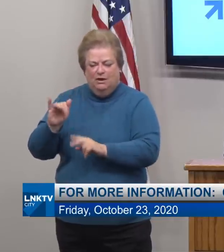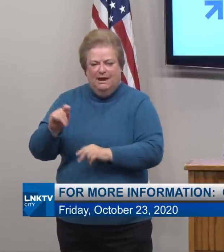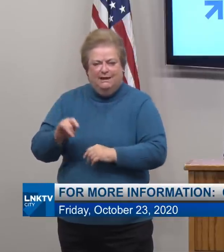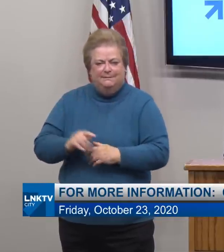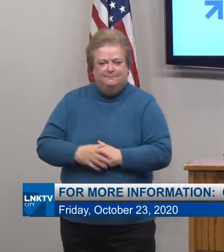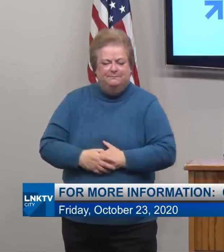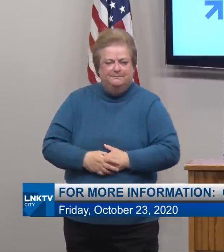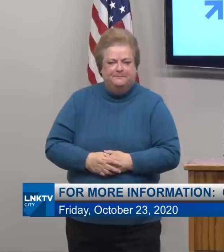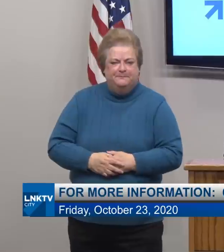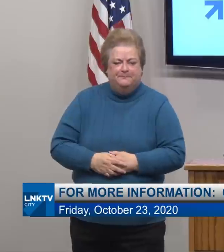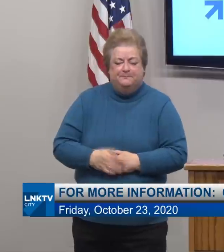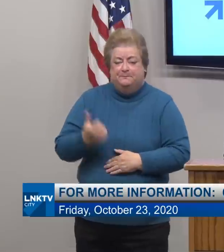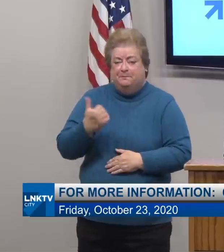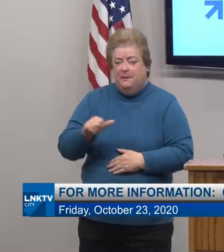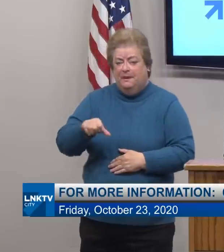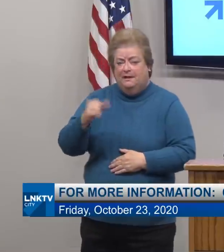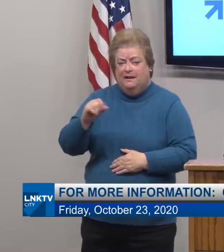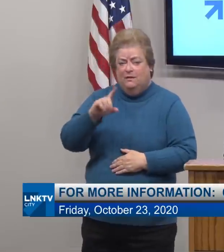other questions